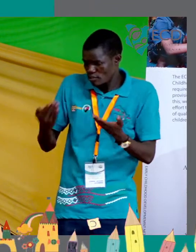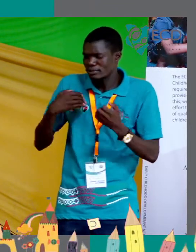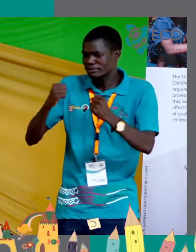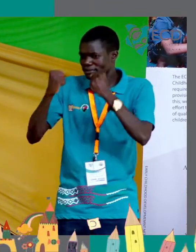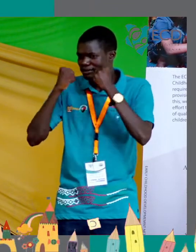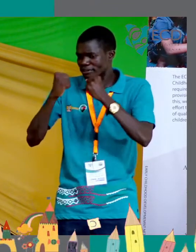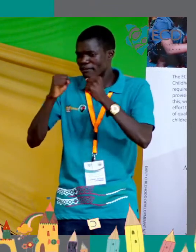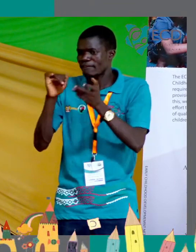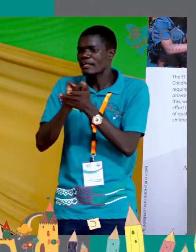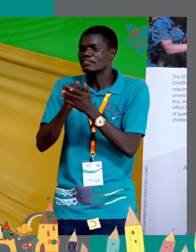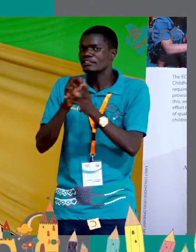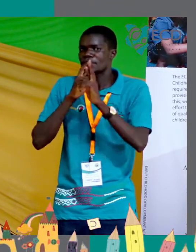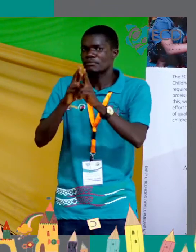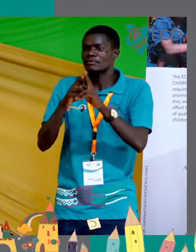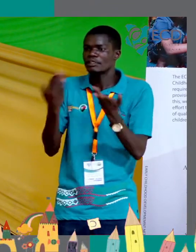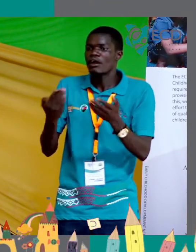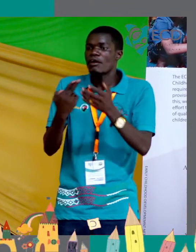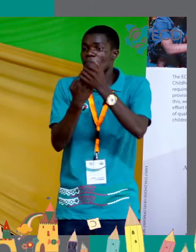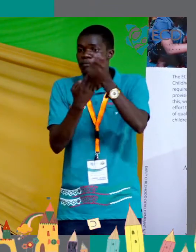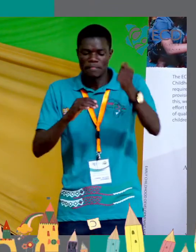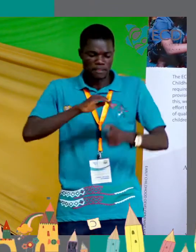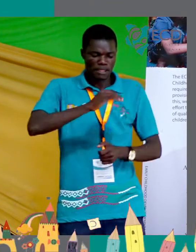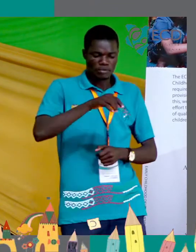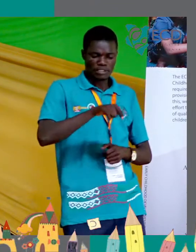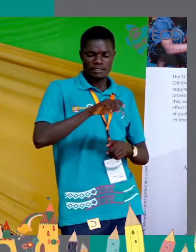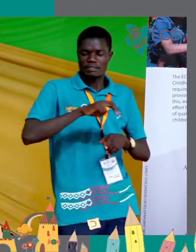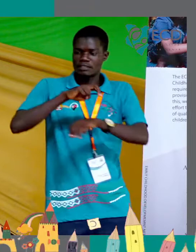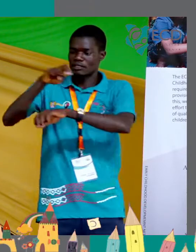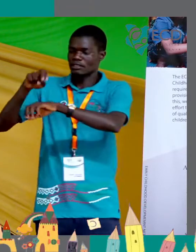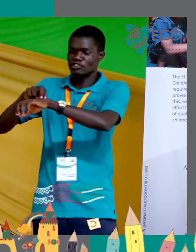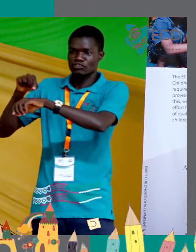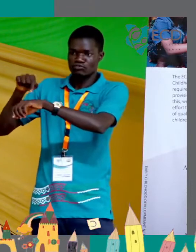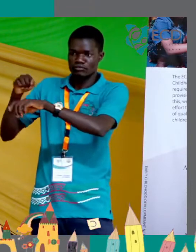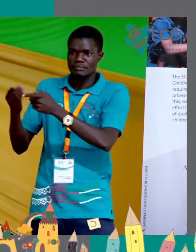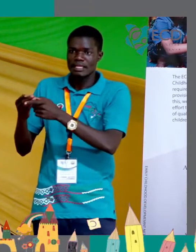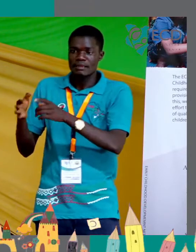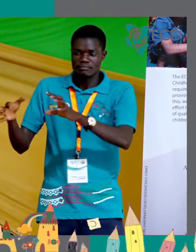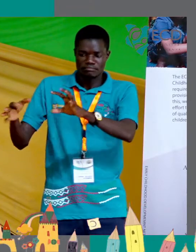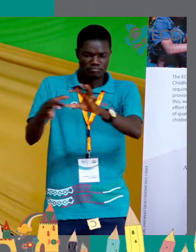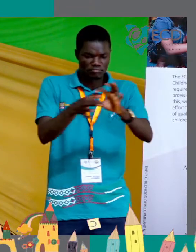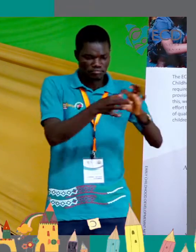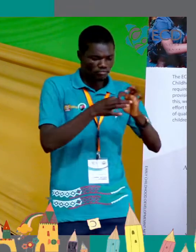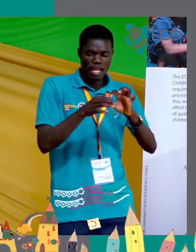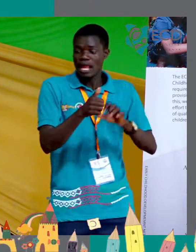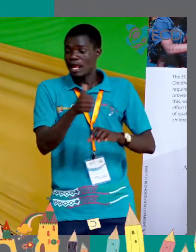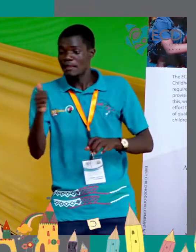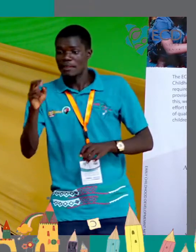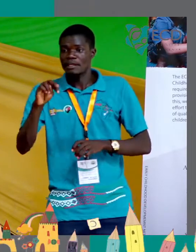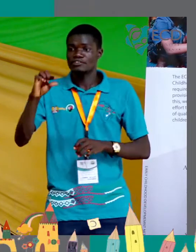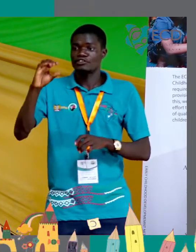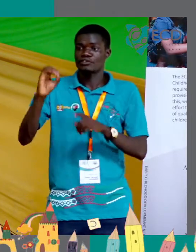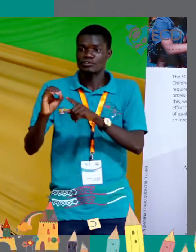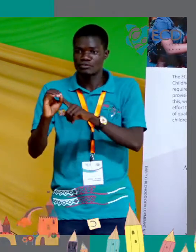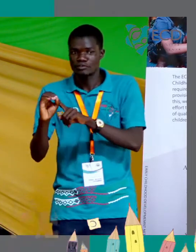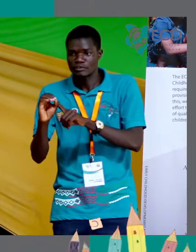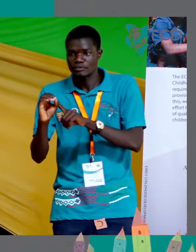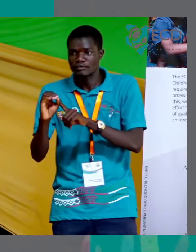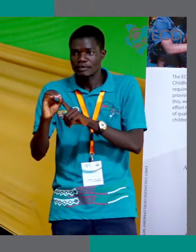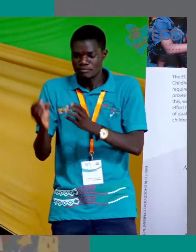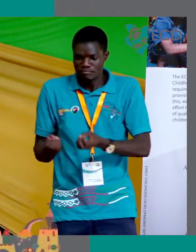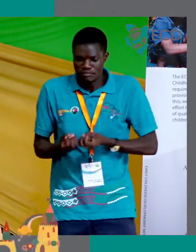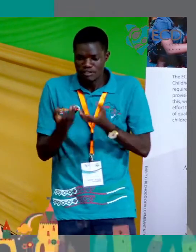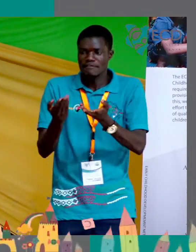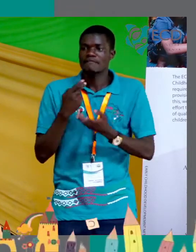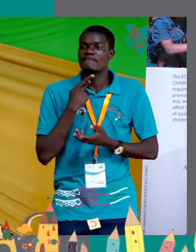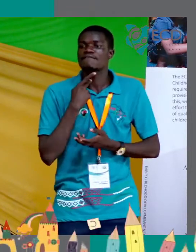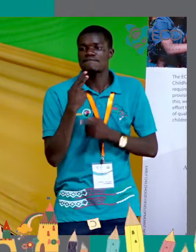data reporting at both county and national level, and collaborated with other sectors to give the children a